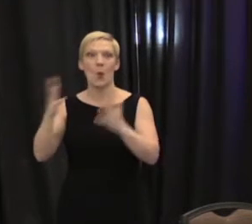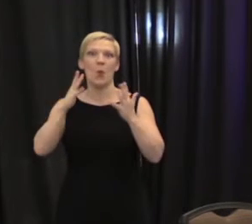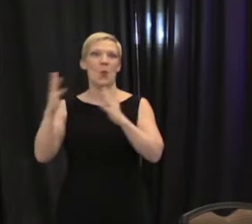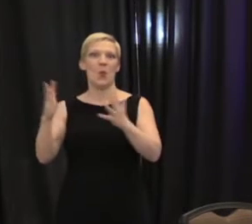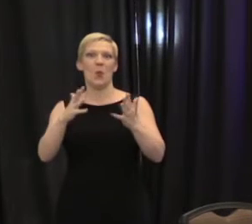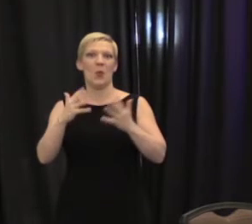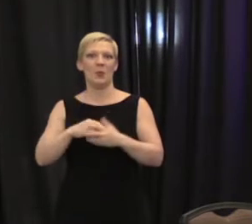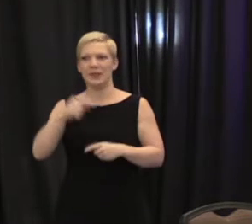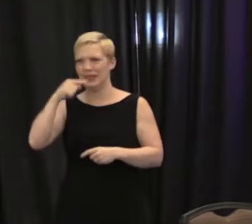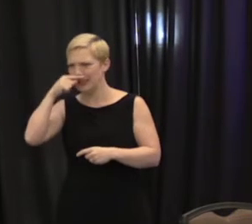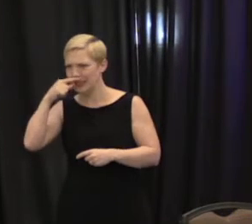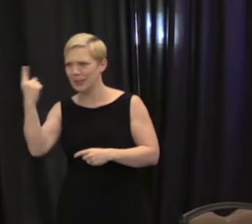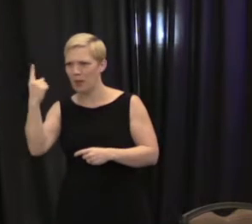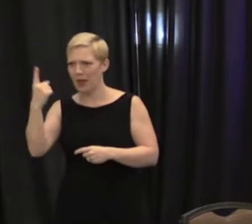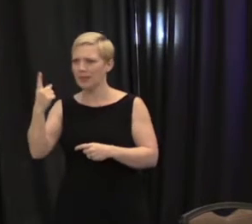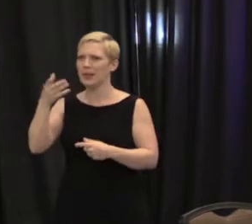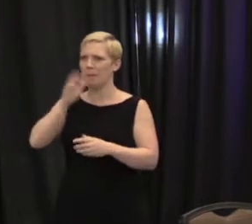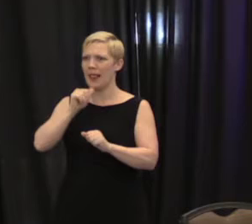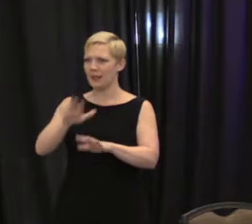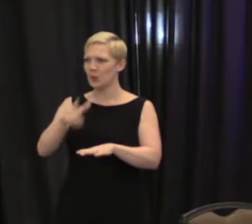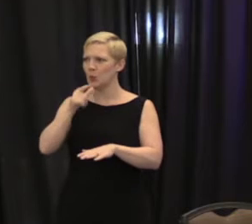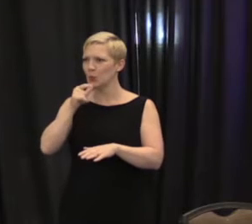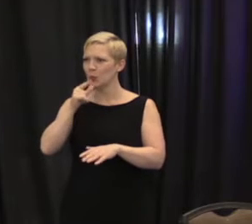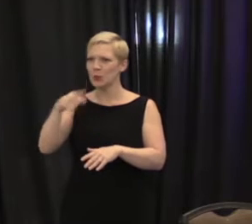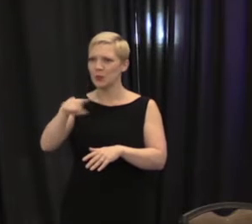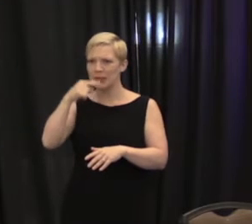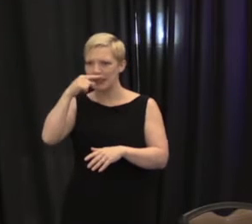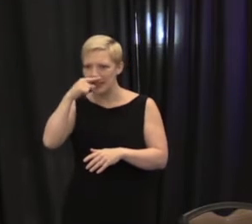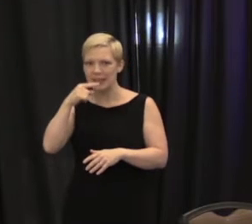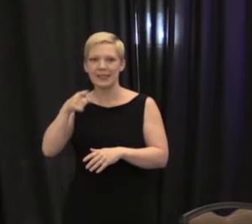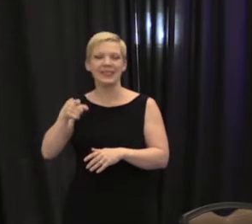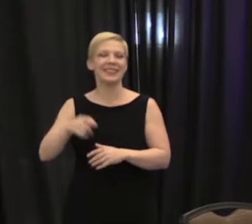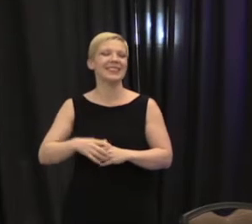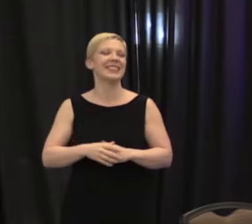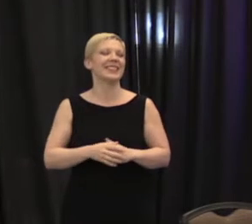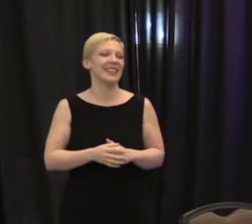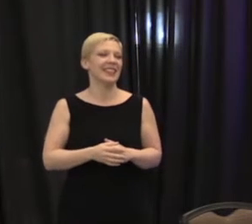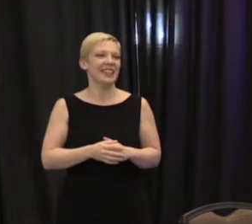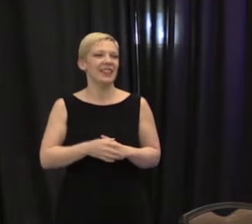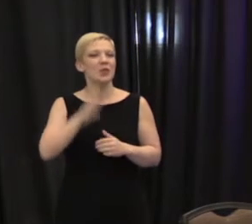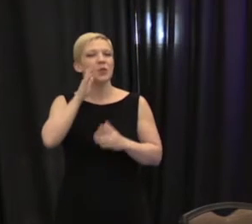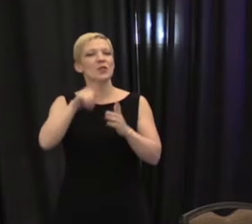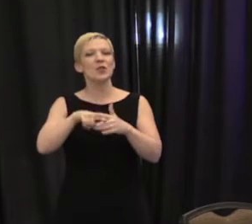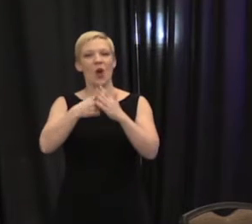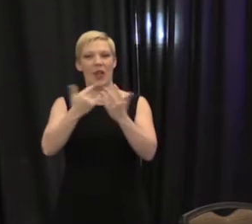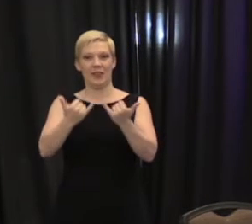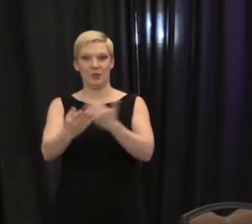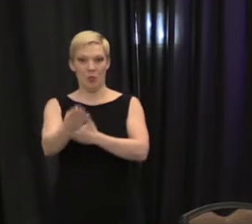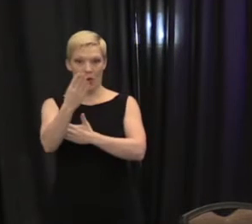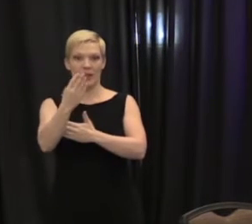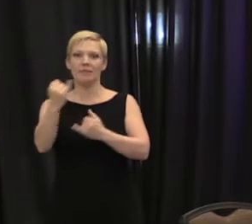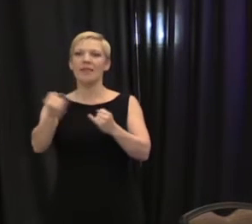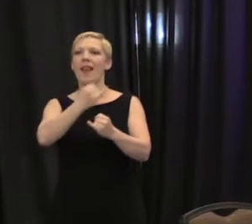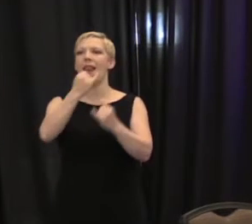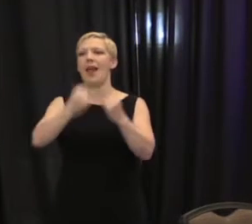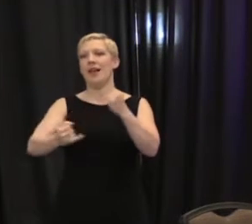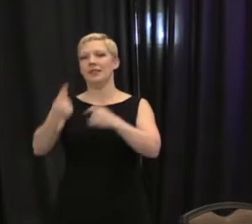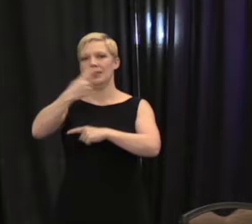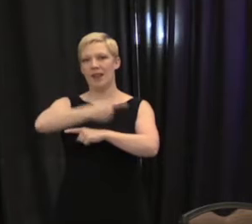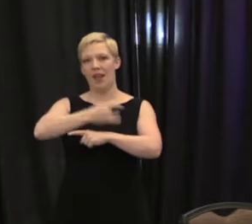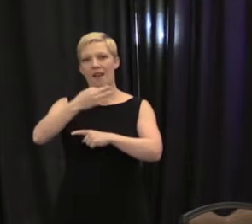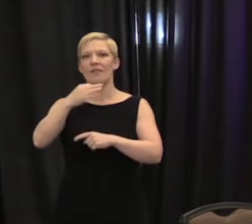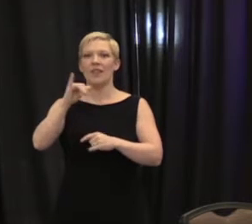God bless you, whoever sneezed. So we're going to start this morning, which is the last day of the summit.